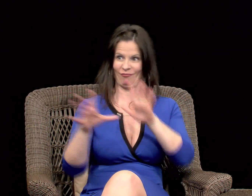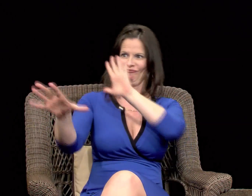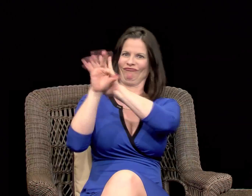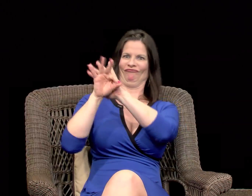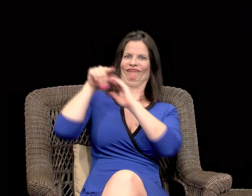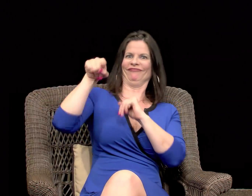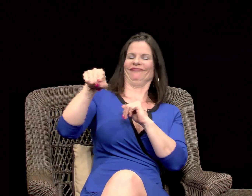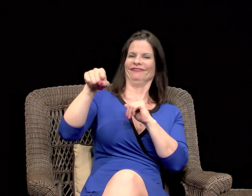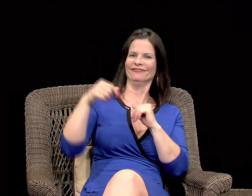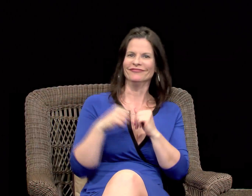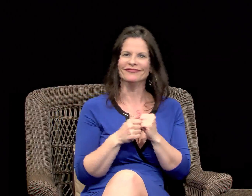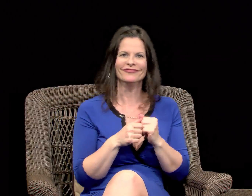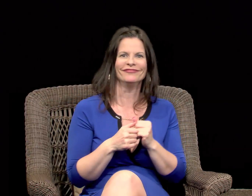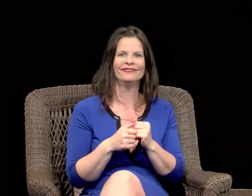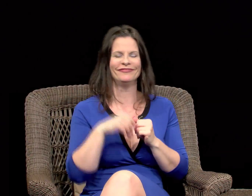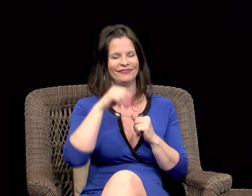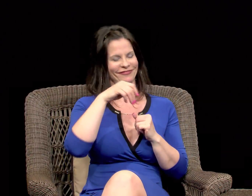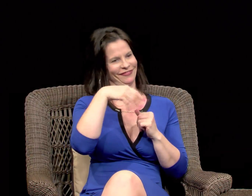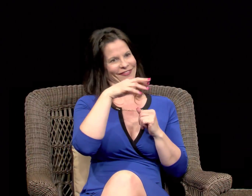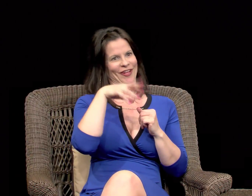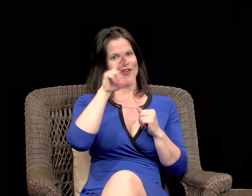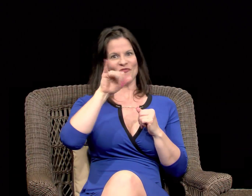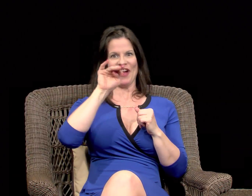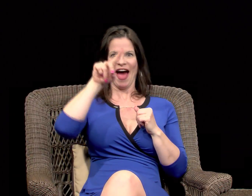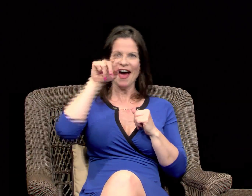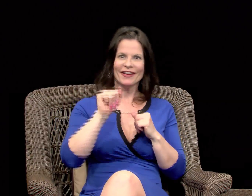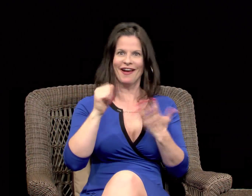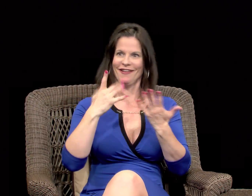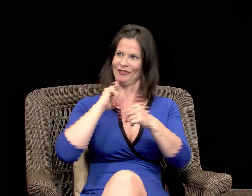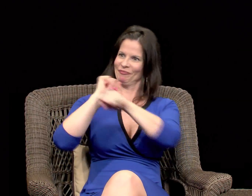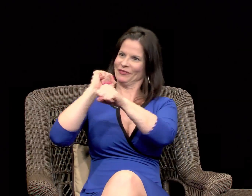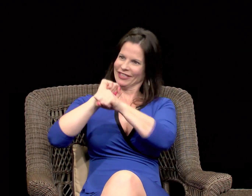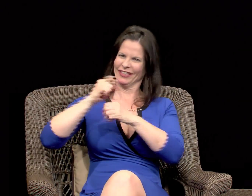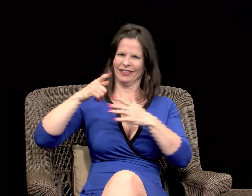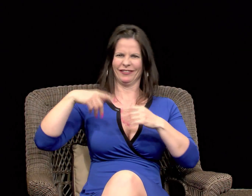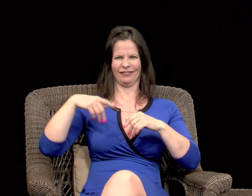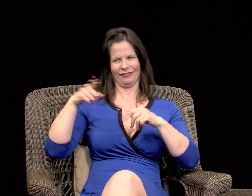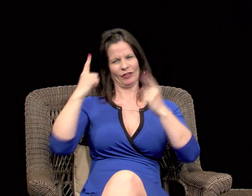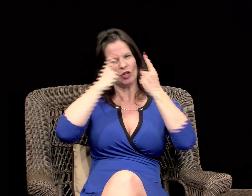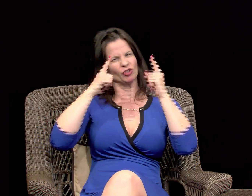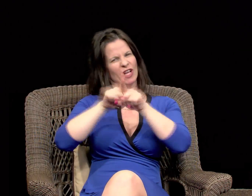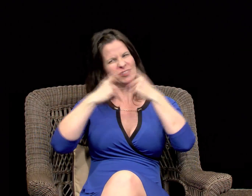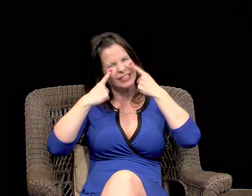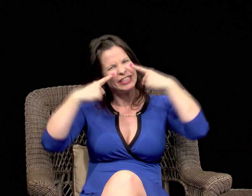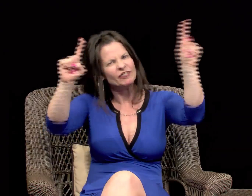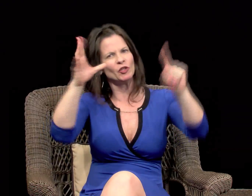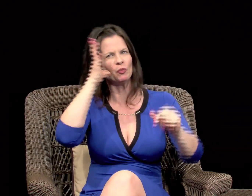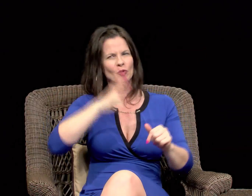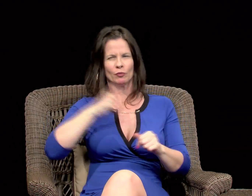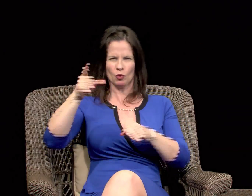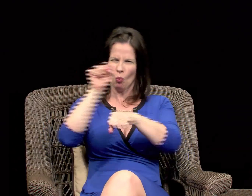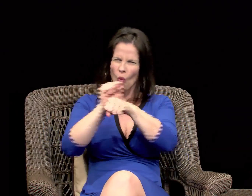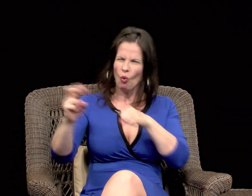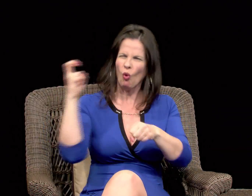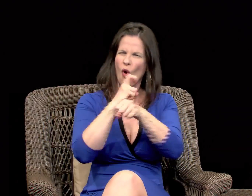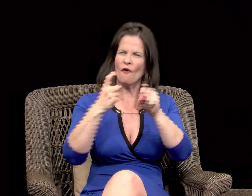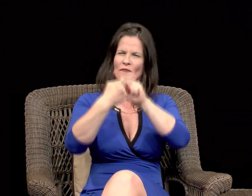math. So, and they selected her. They selected Raymonda. So she's just a successful